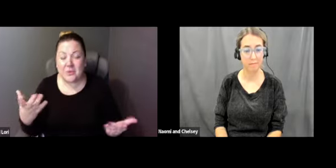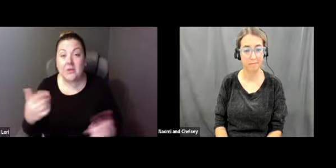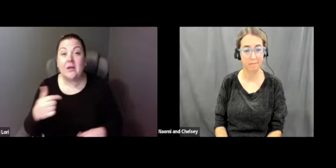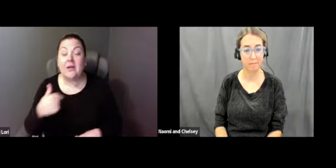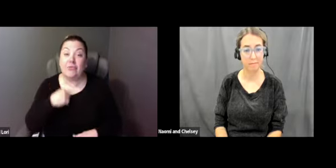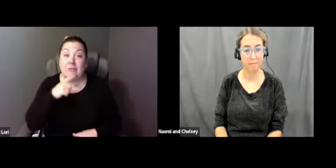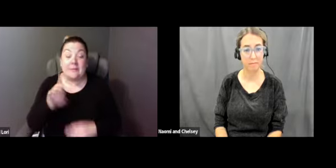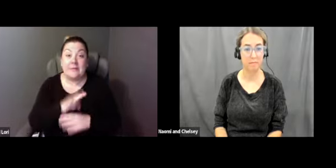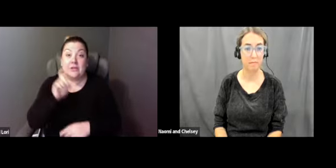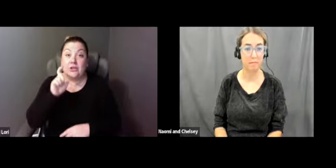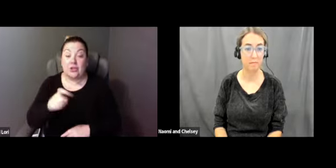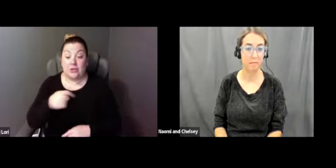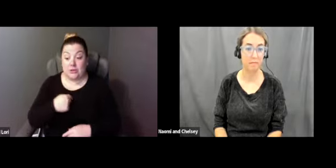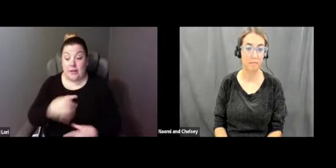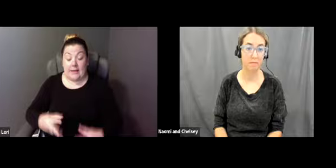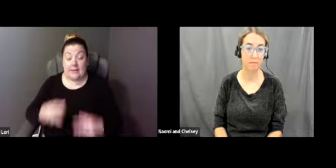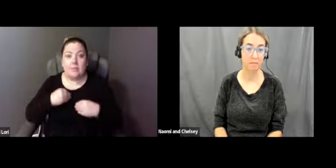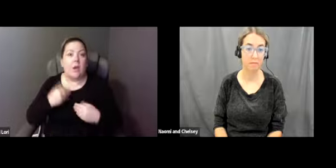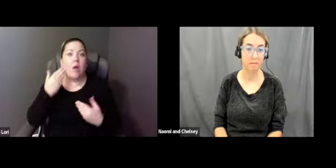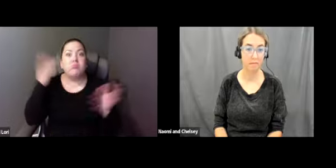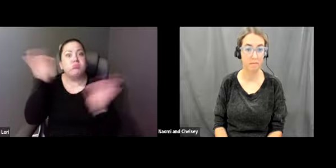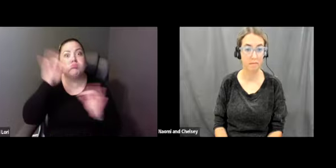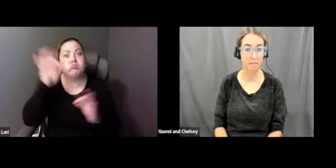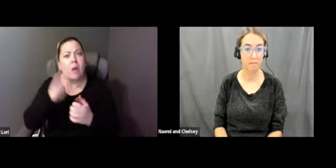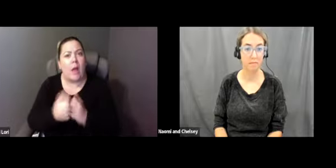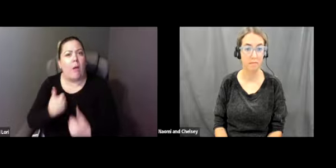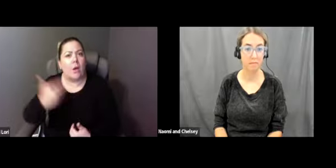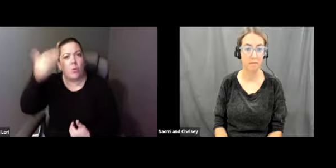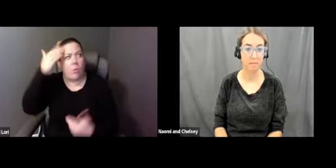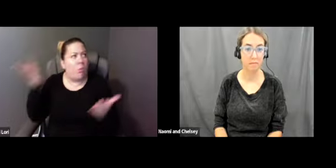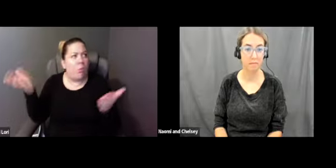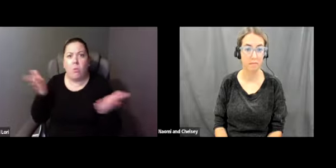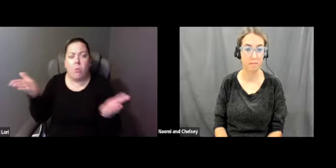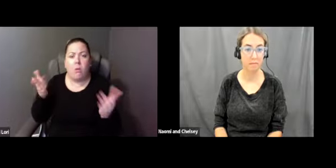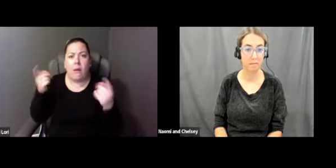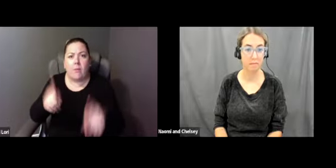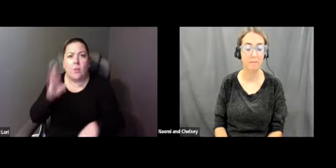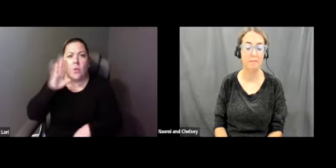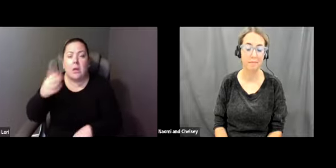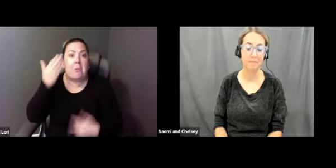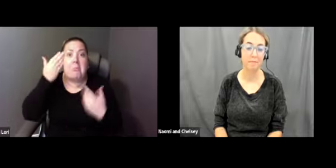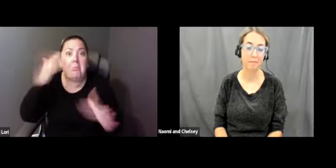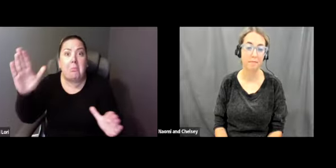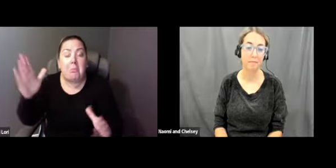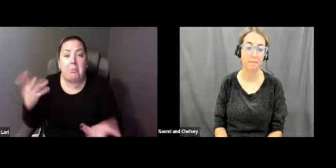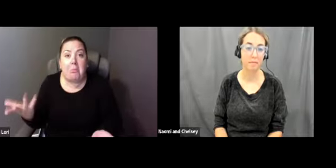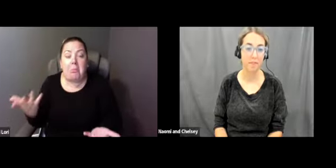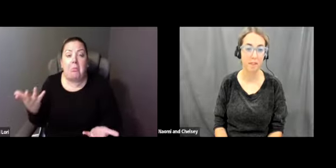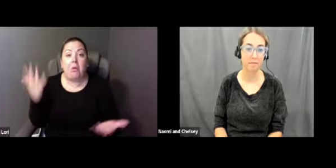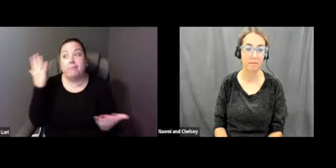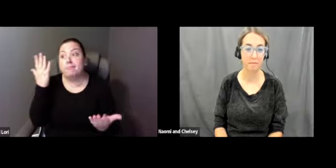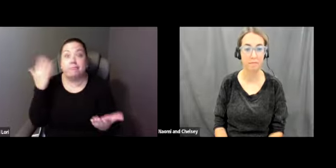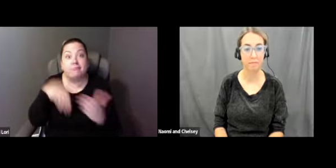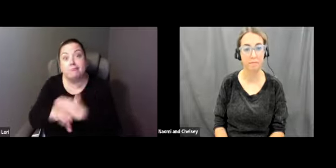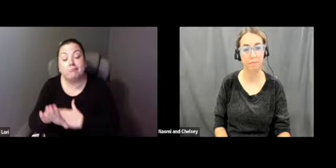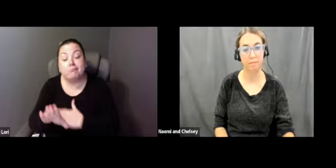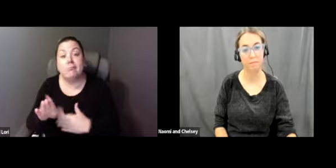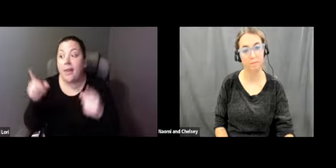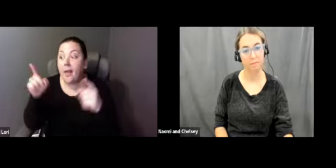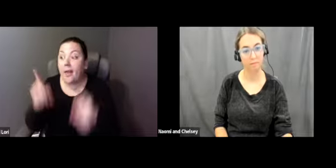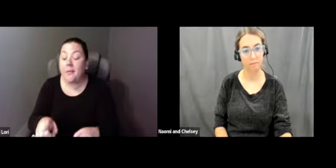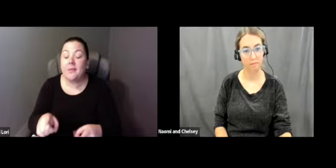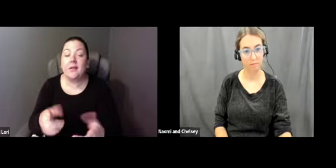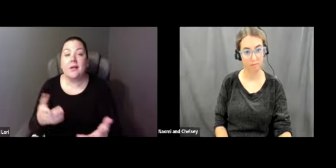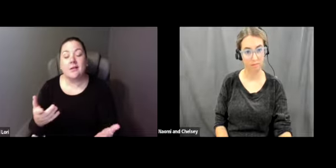known, that's what was needed. But in other ways that we talk about diet culture impacting the way interpreters show up and